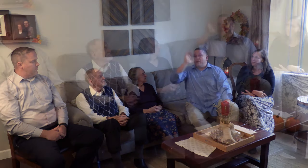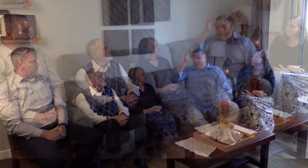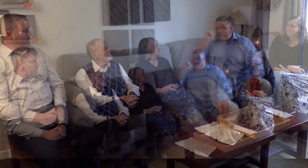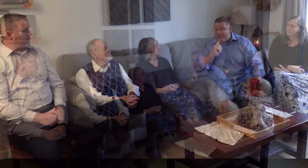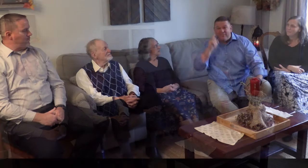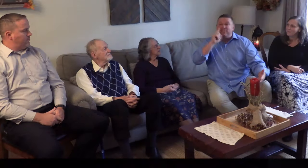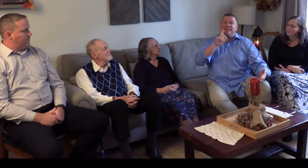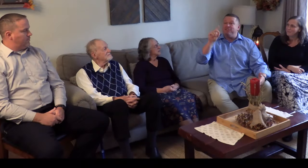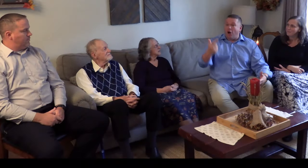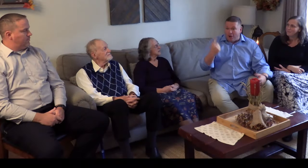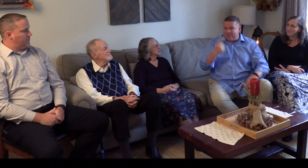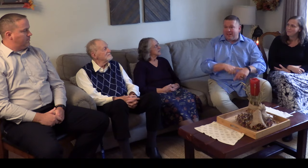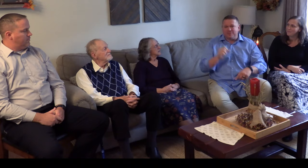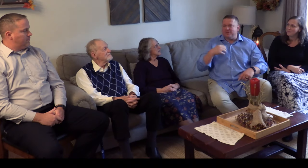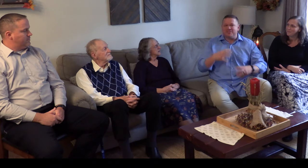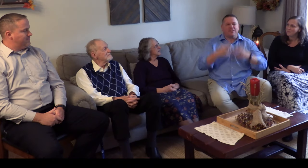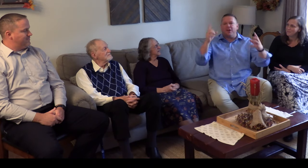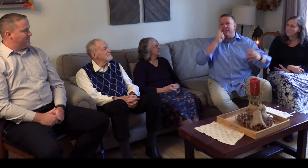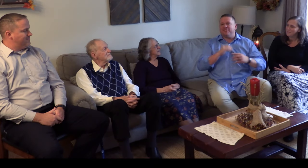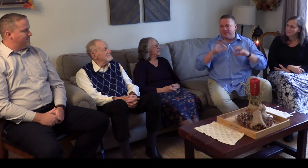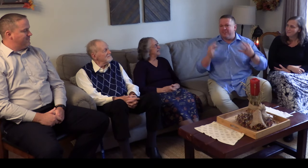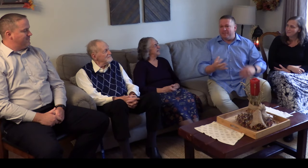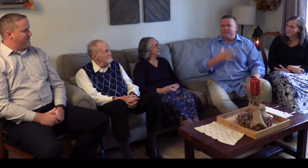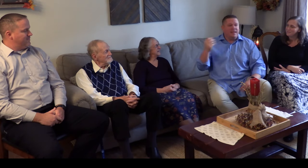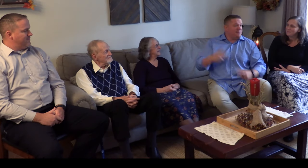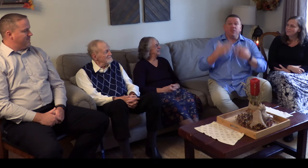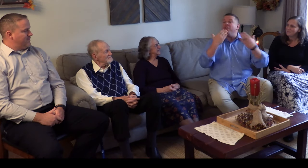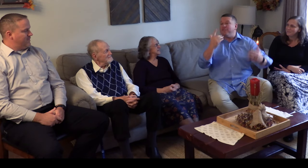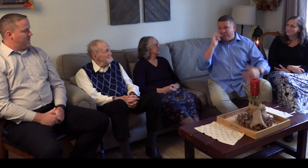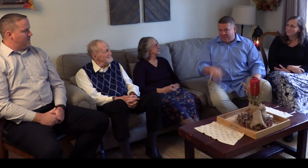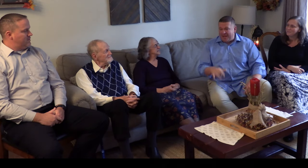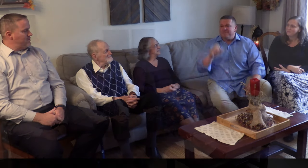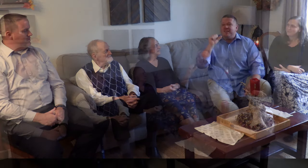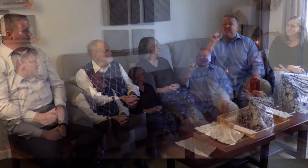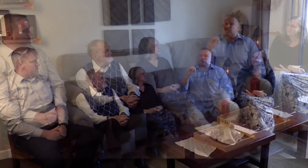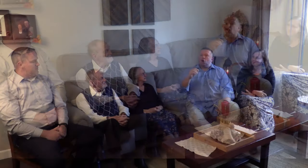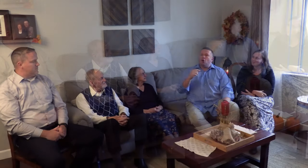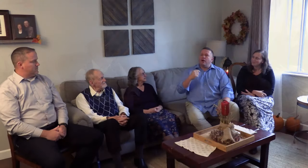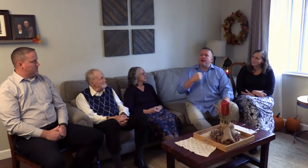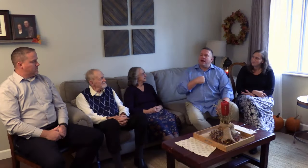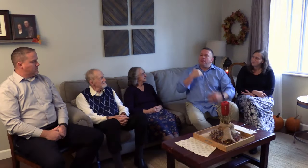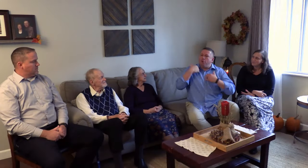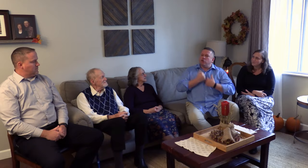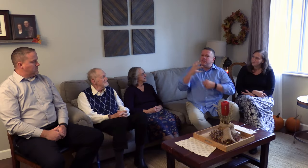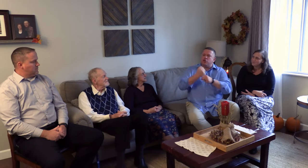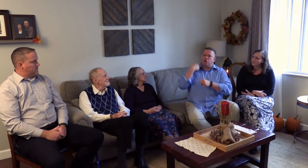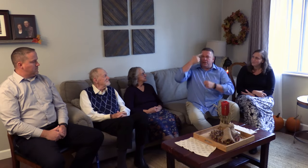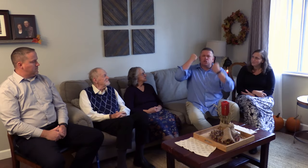-grandparents were deaf even a deaf dog at one time so we just had a lot of deafness in our family very thankful for that so I got burned several years ago because